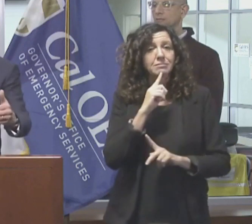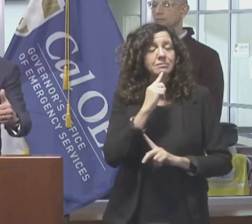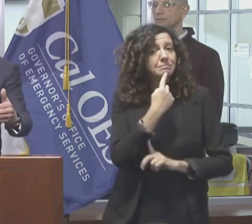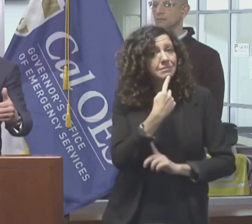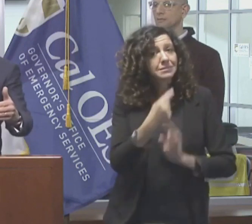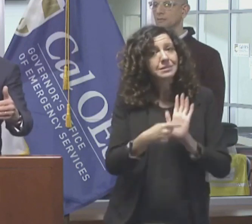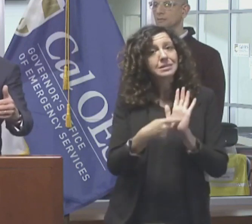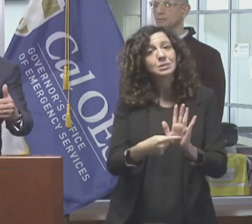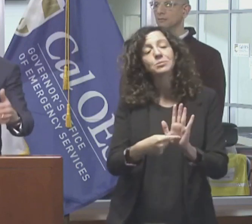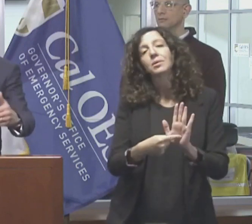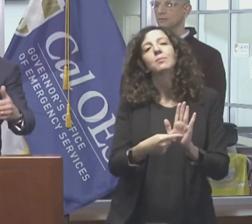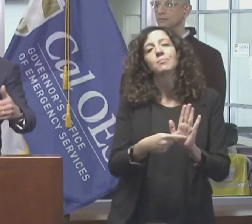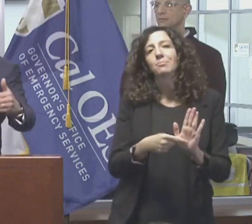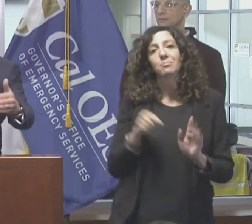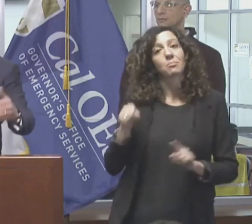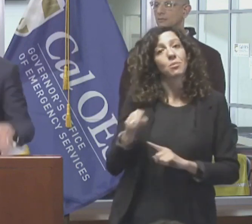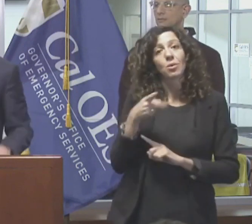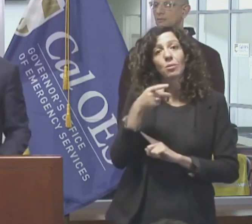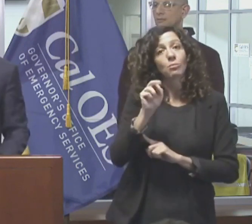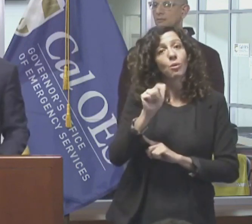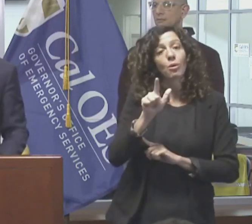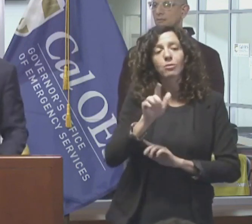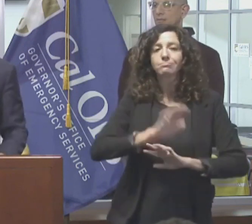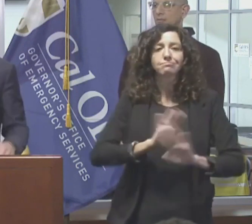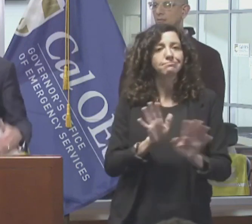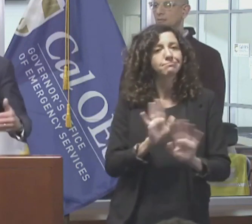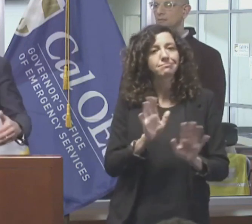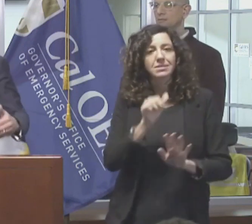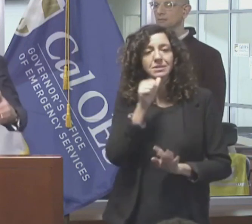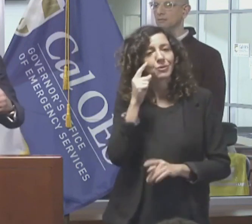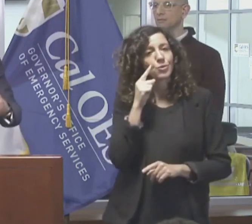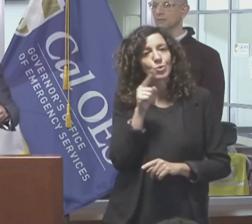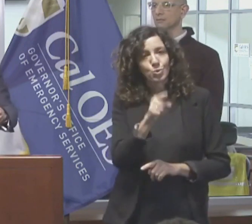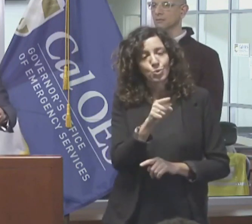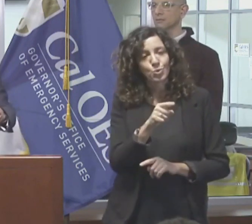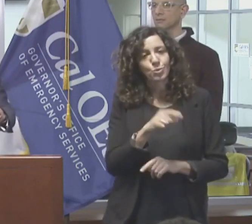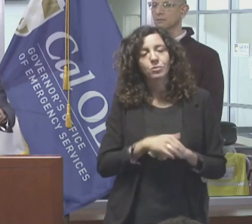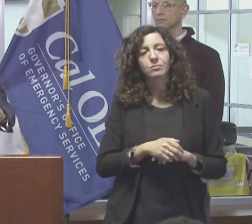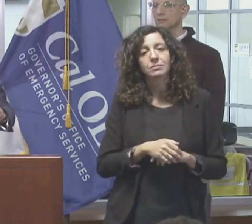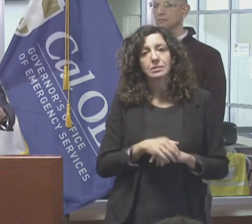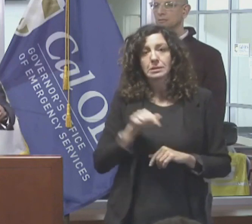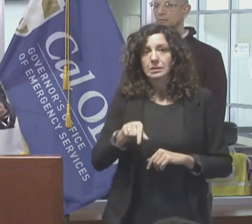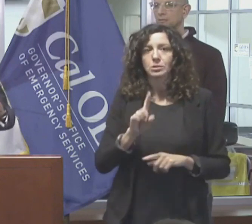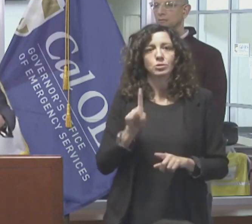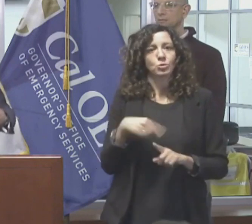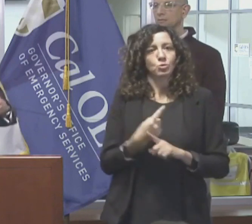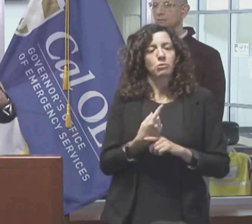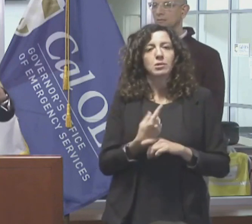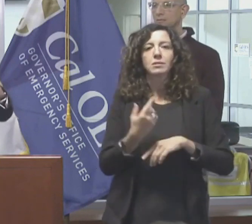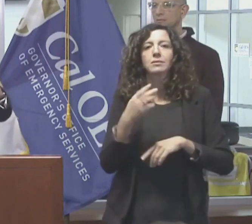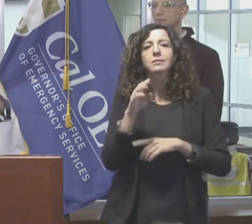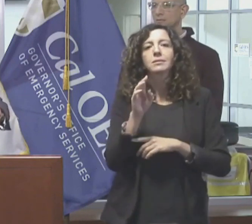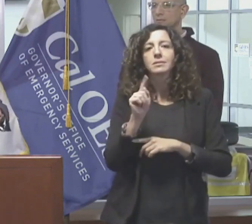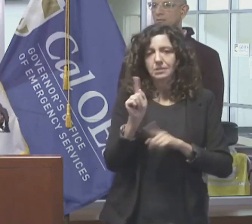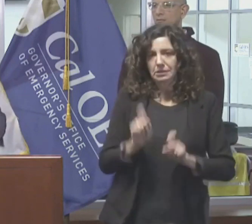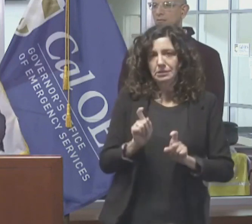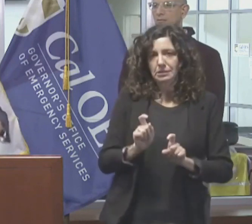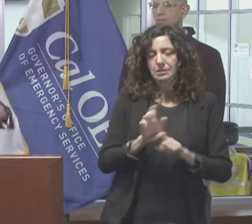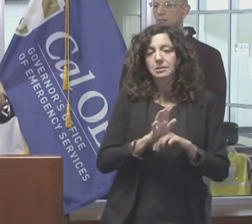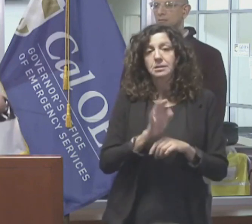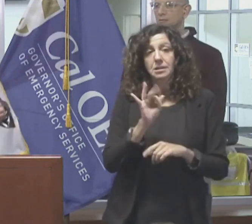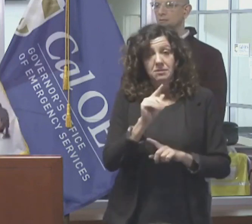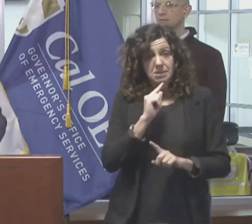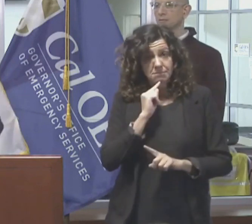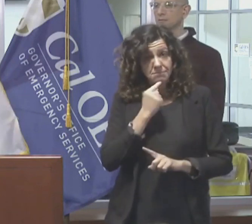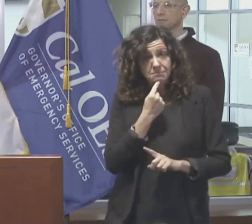not where we want you to be tested. This is just a test. If you have severe symptoms, you need